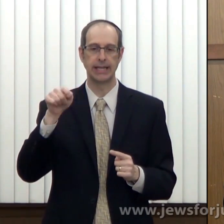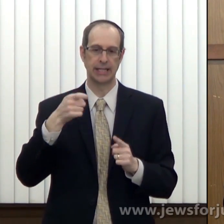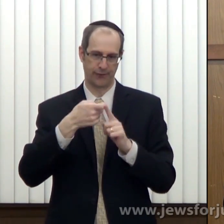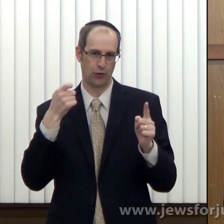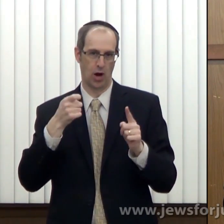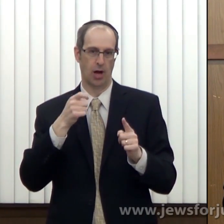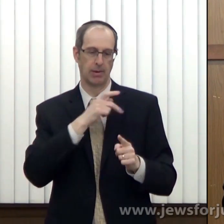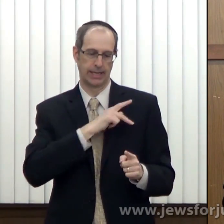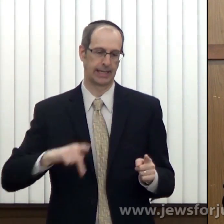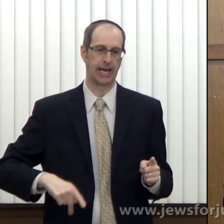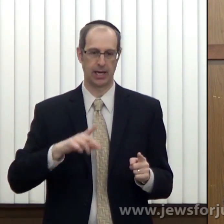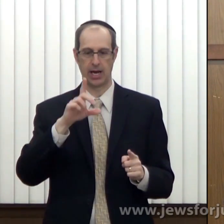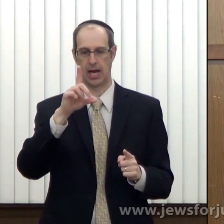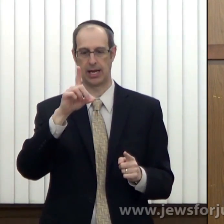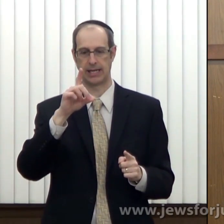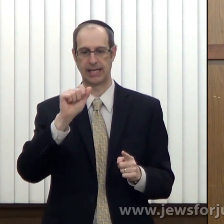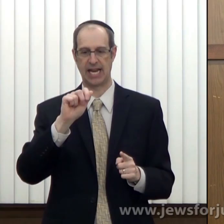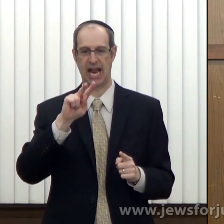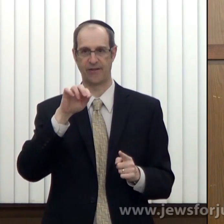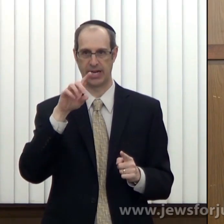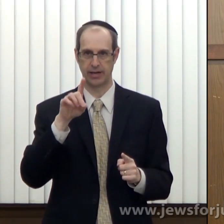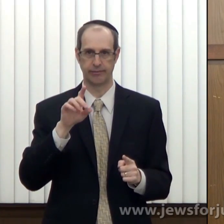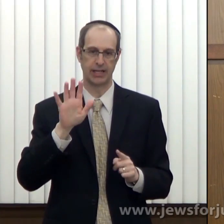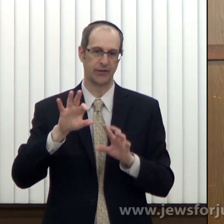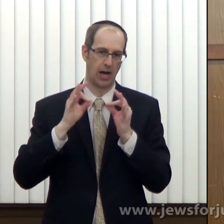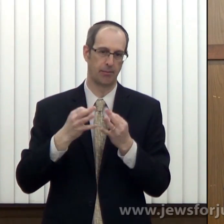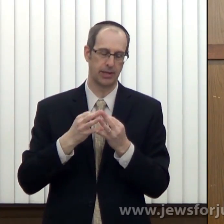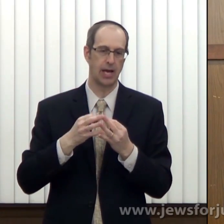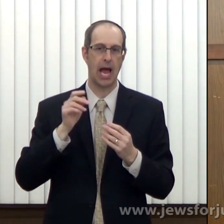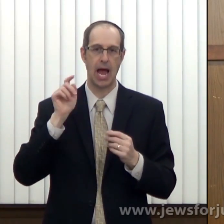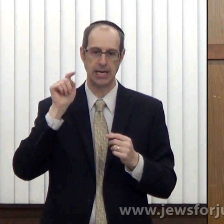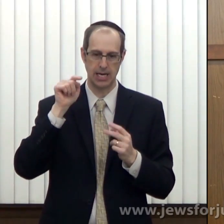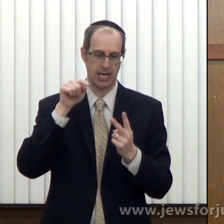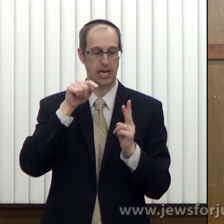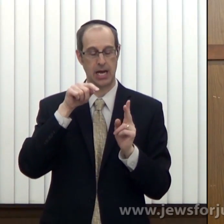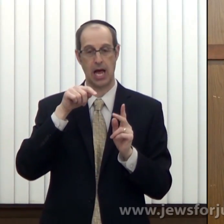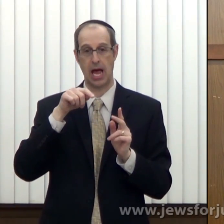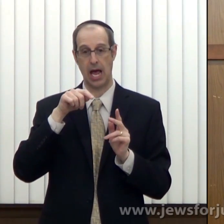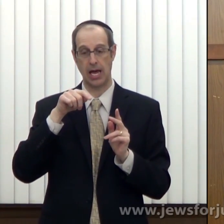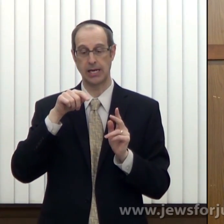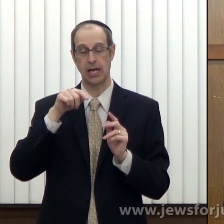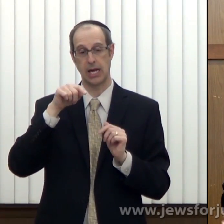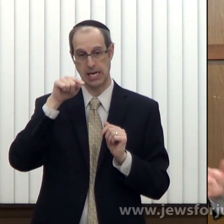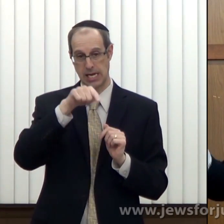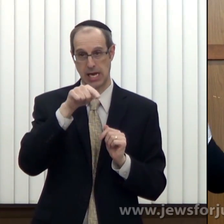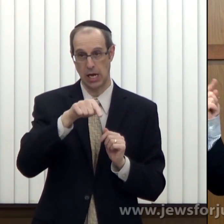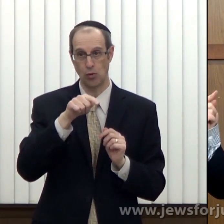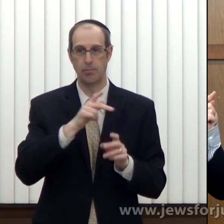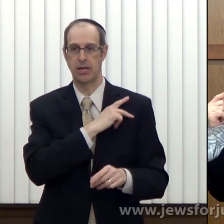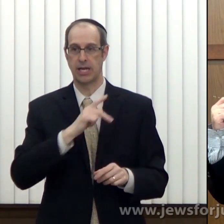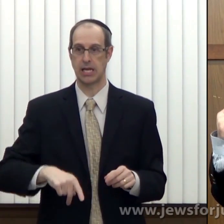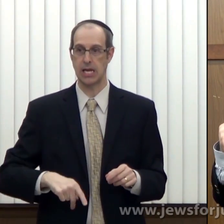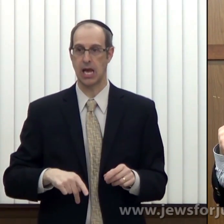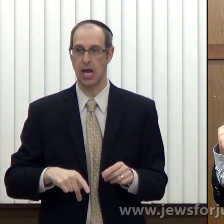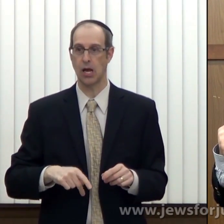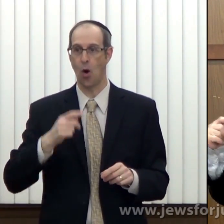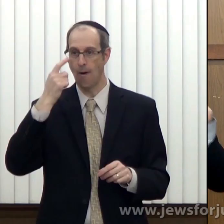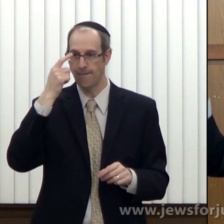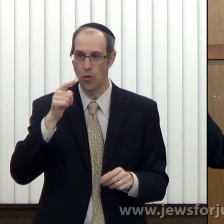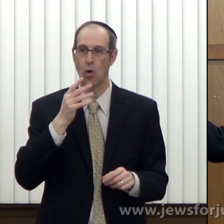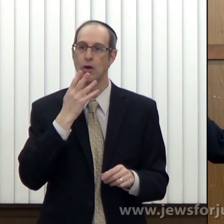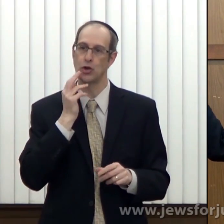King David. And he will be the king of the Jewish